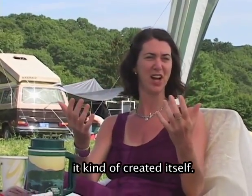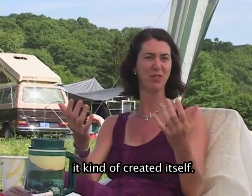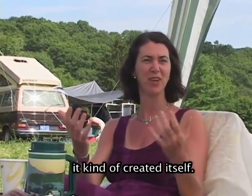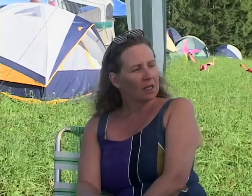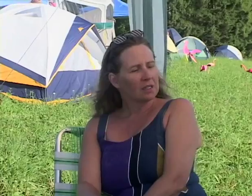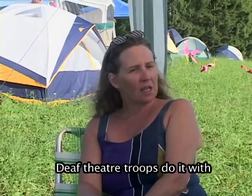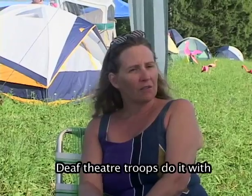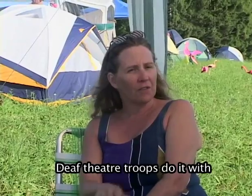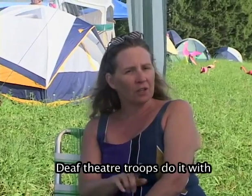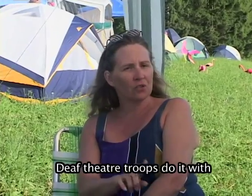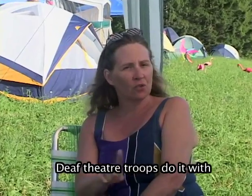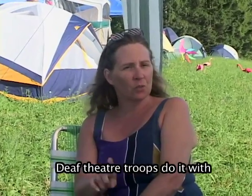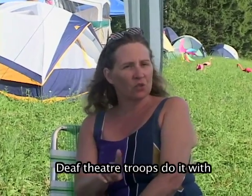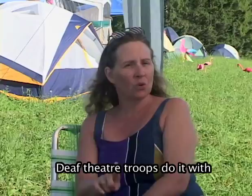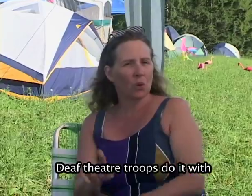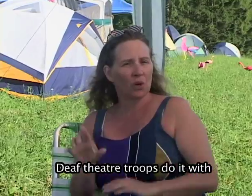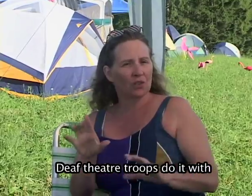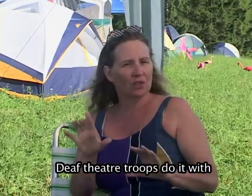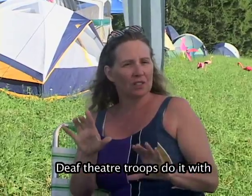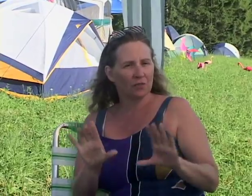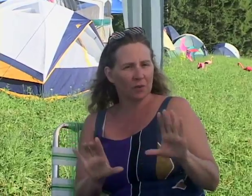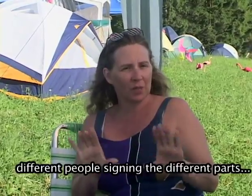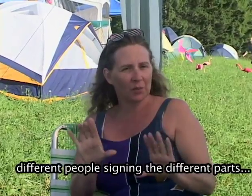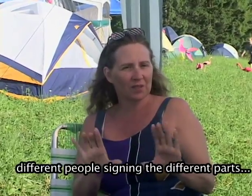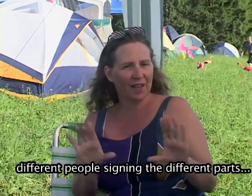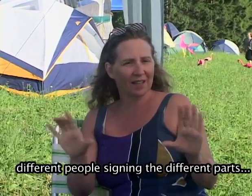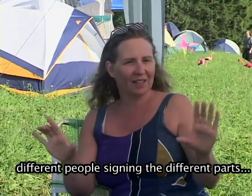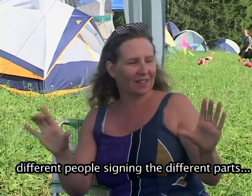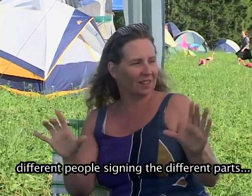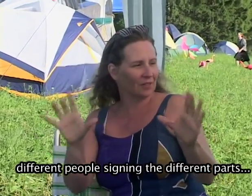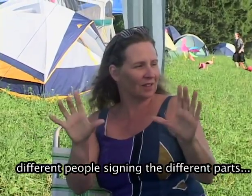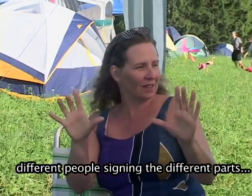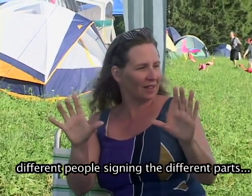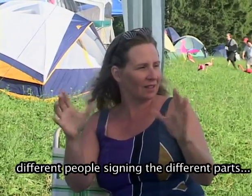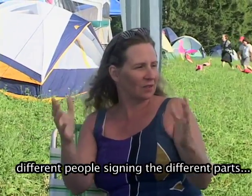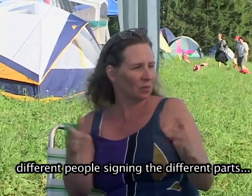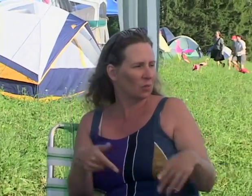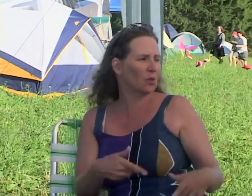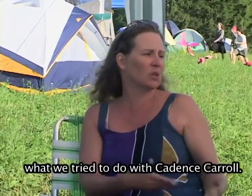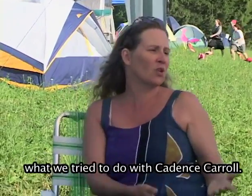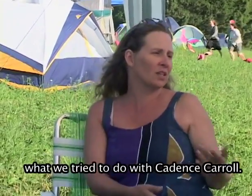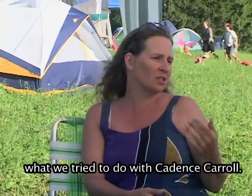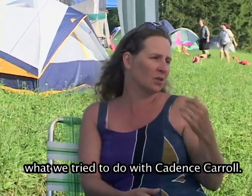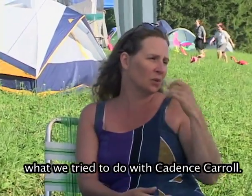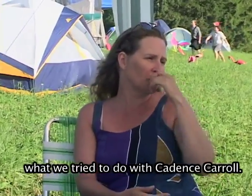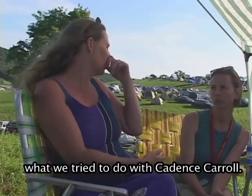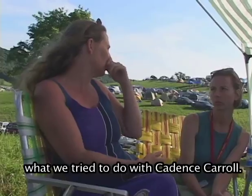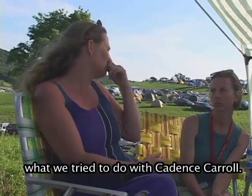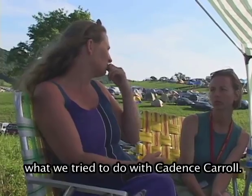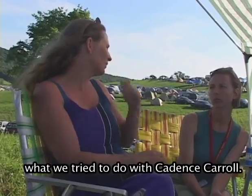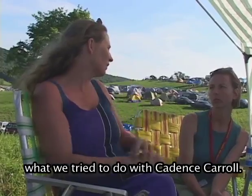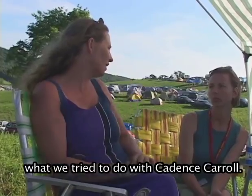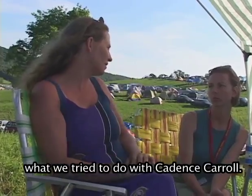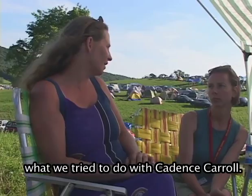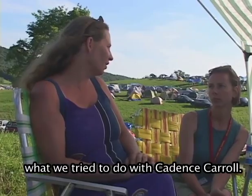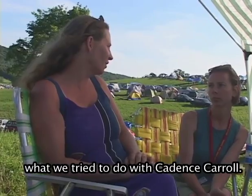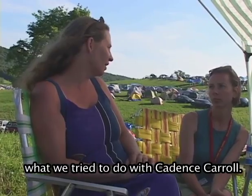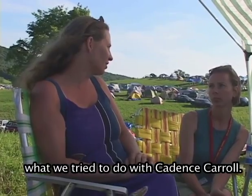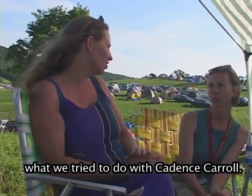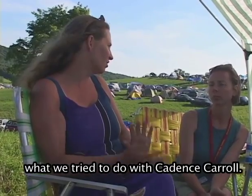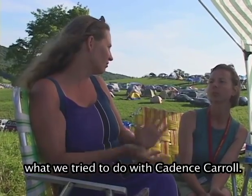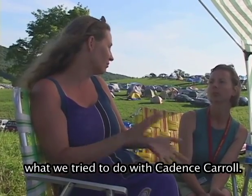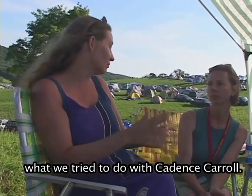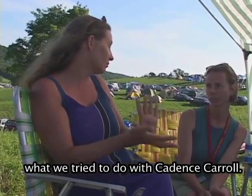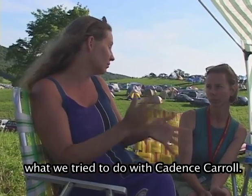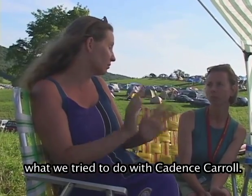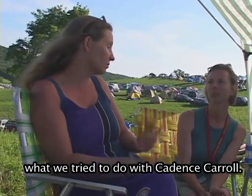created itself. Deaf theater troupes do it with different people signing it at different. What we tried to do with Kate's Carol